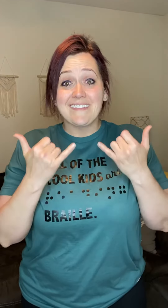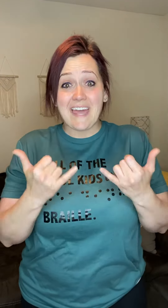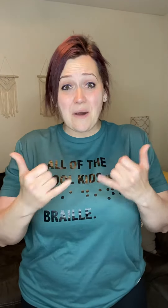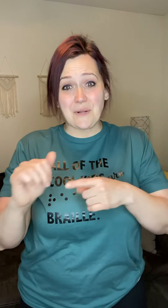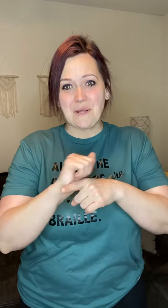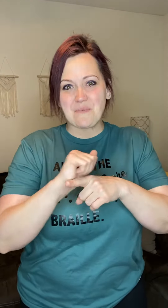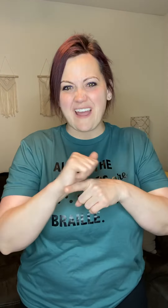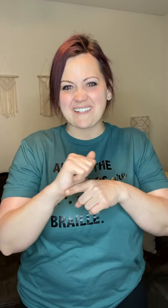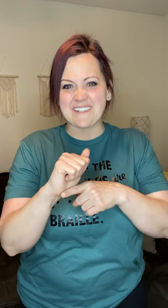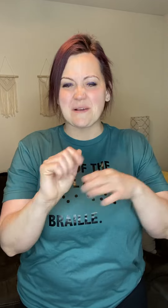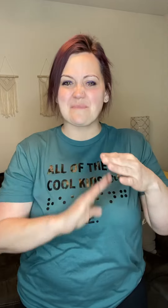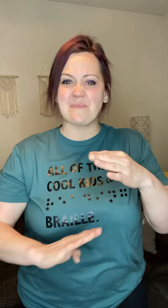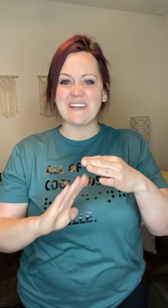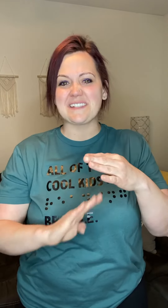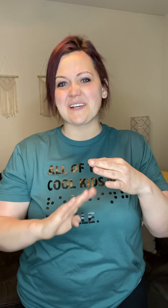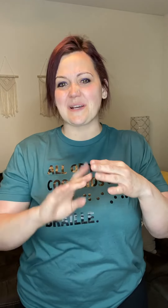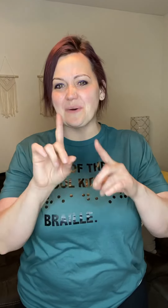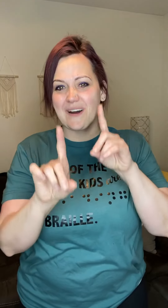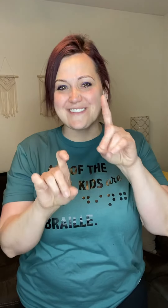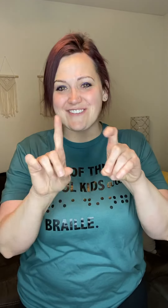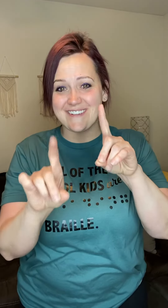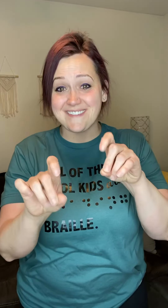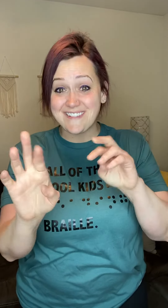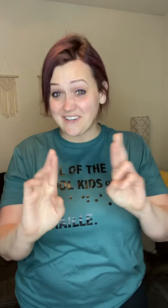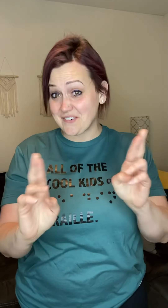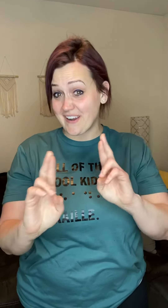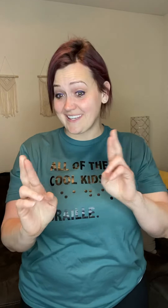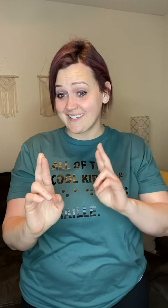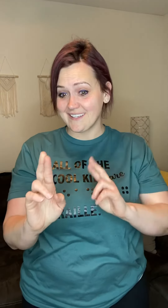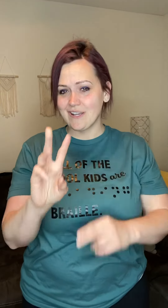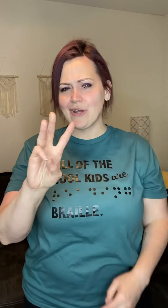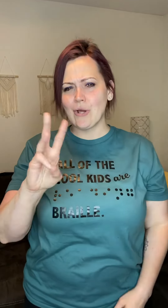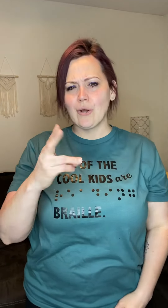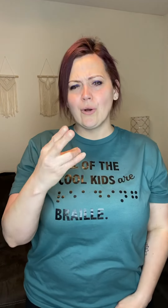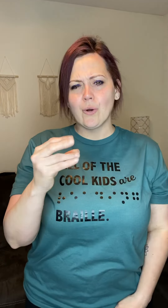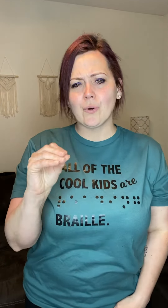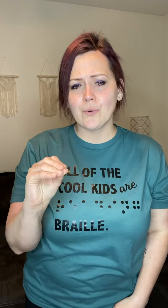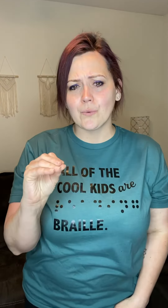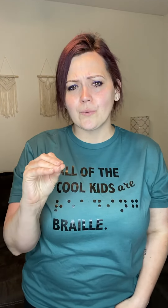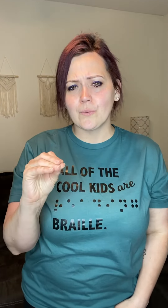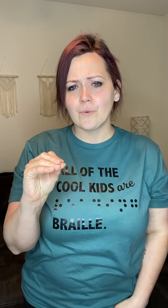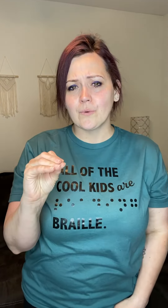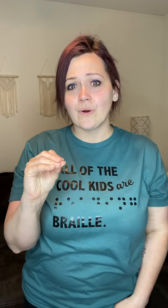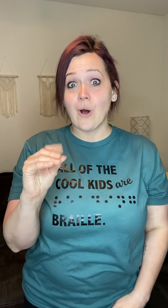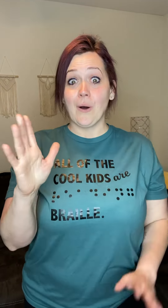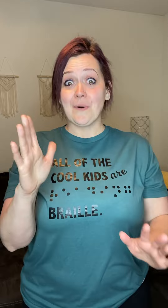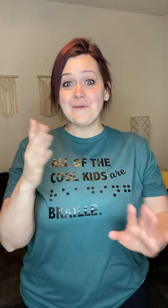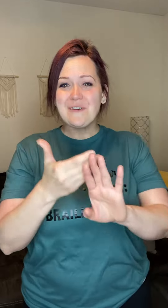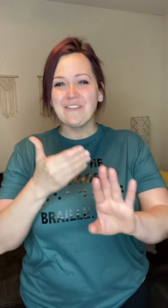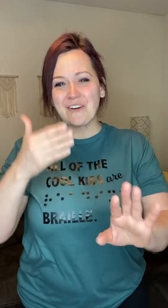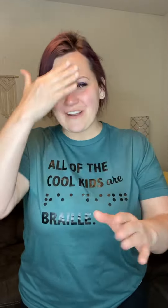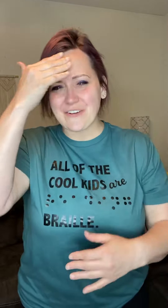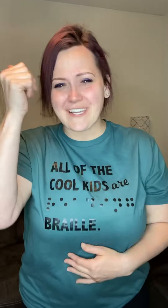Now we're going to practice some basic questions. Are you ready? Who? Before I